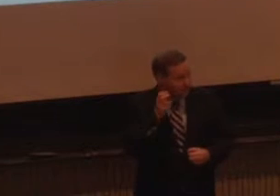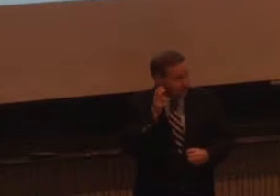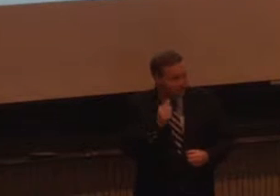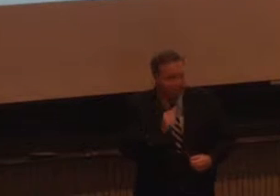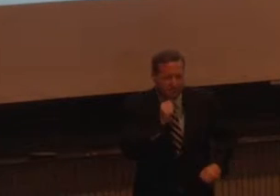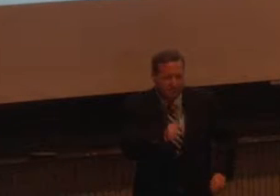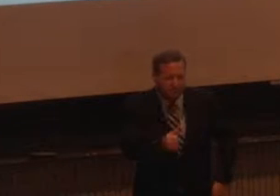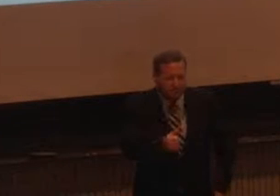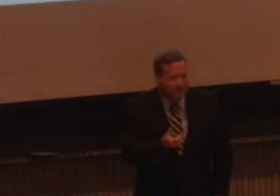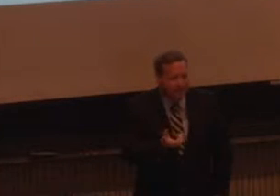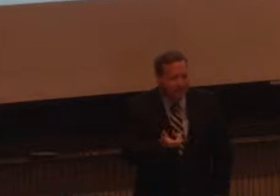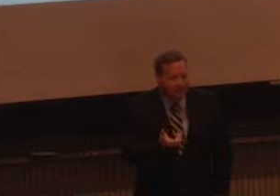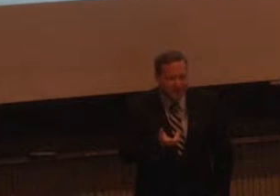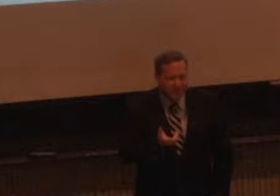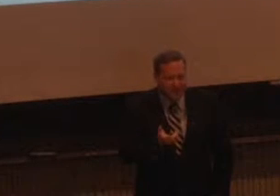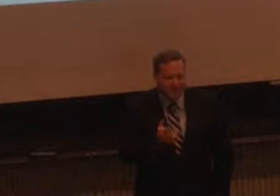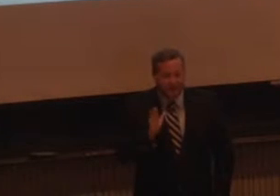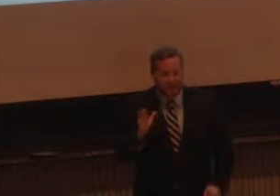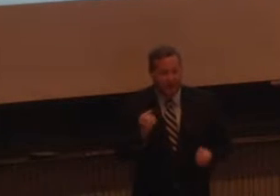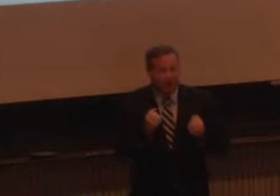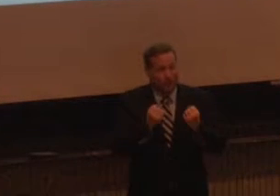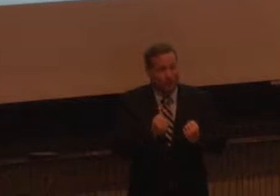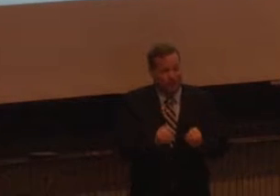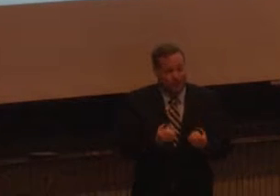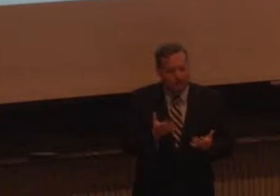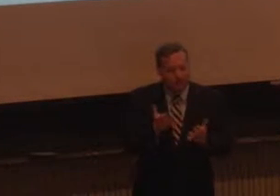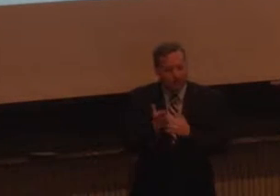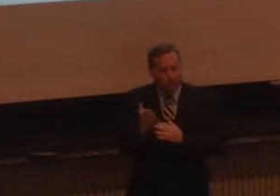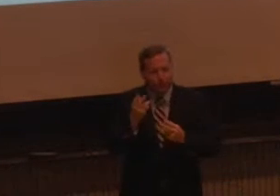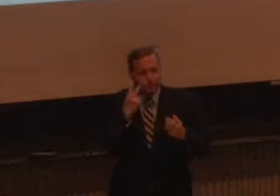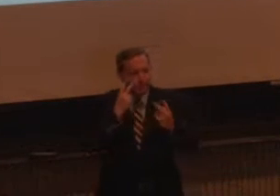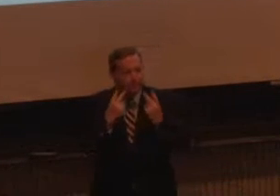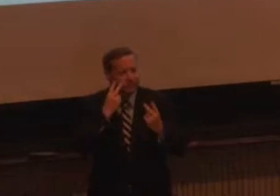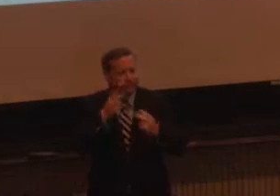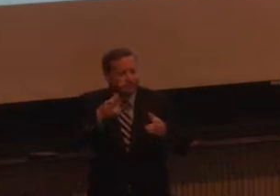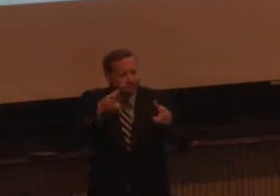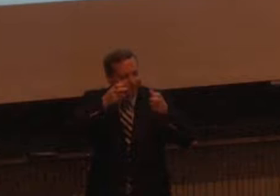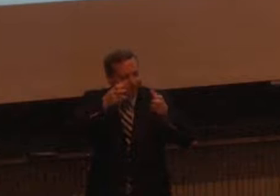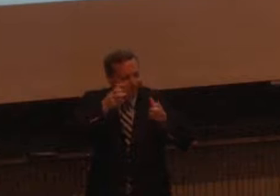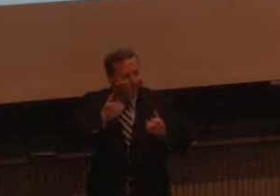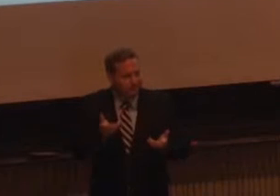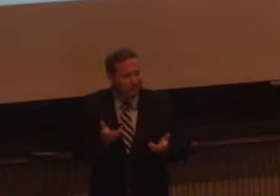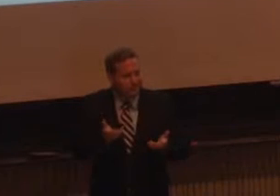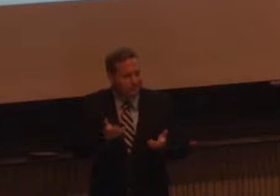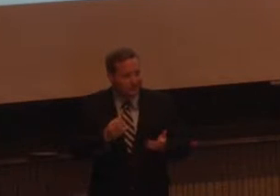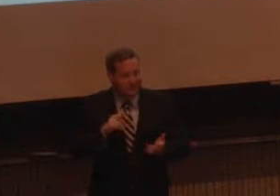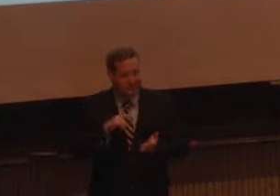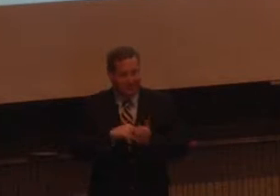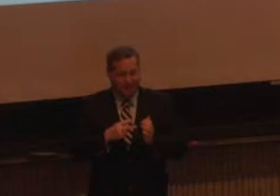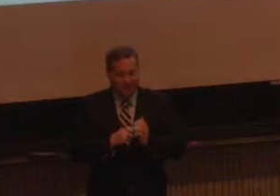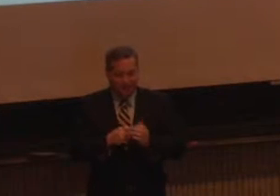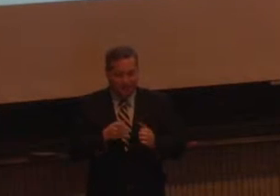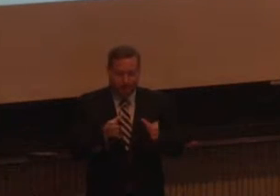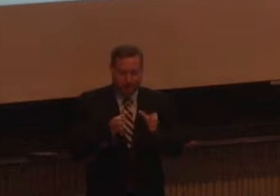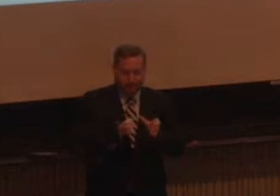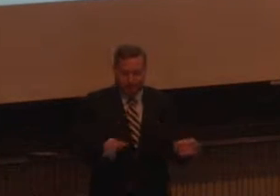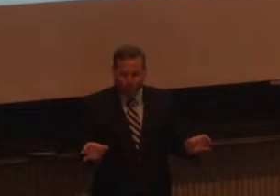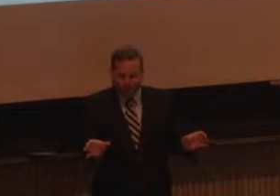would disagree with that. Even hard of hearing folks who may have a reasonable amount of residual hearing would benefit from